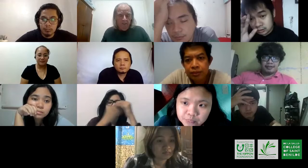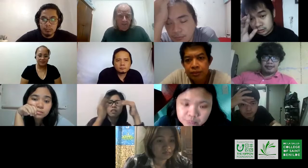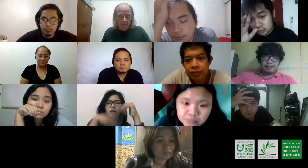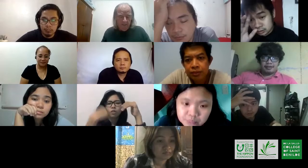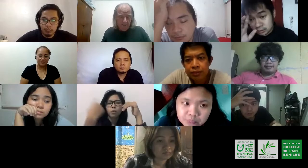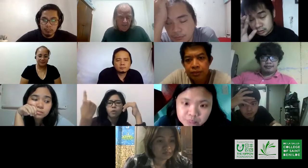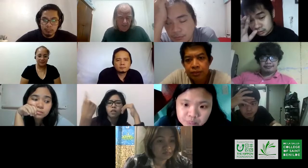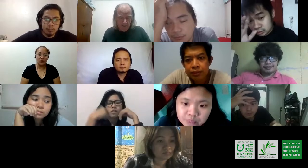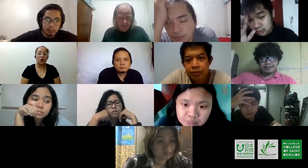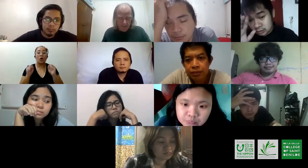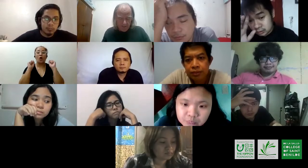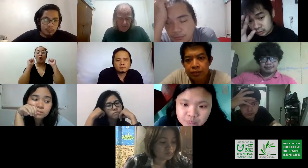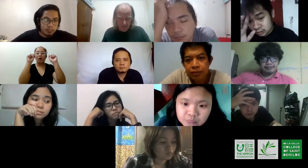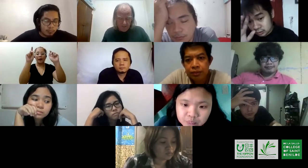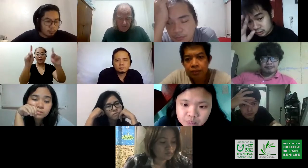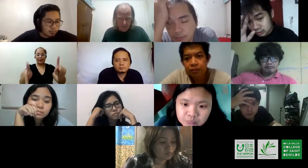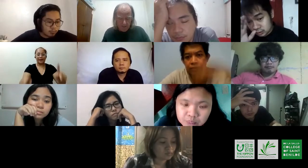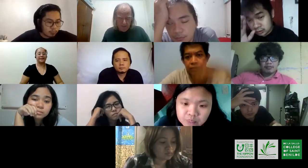Okay.